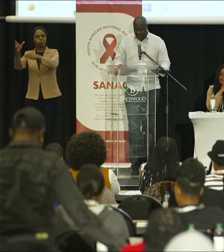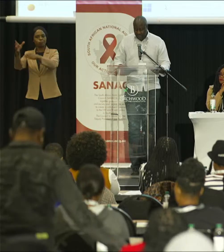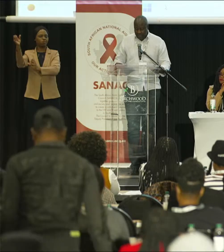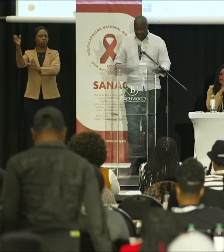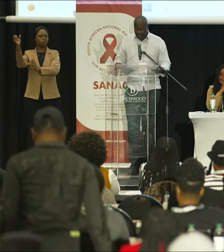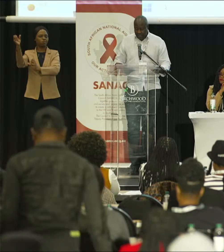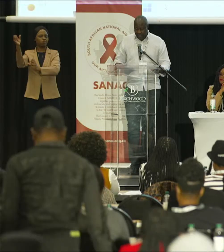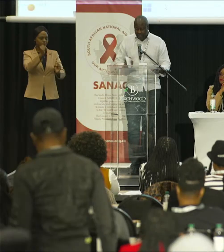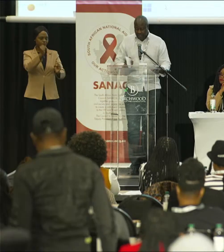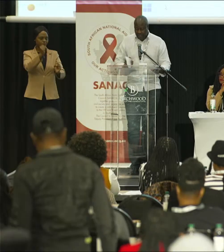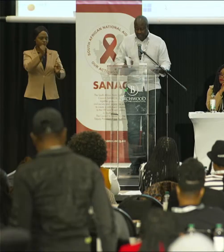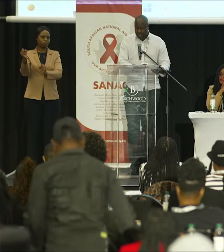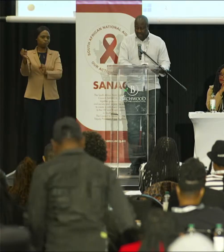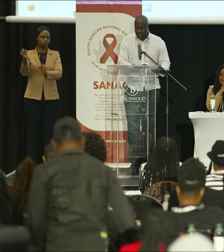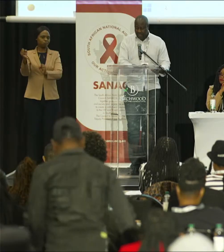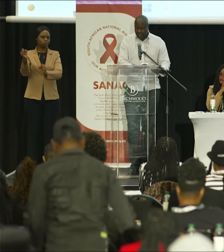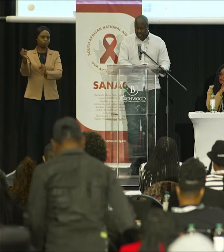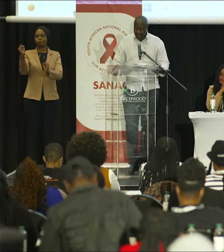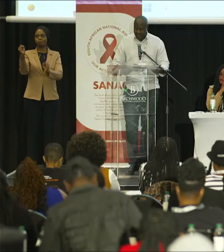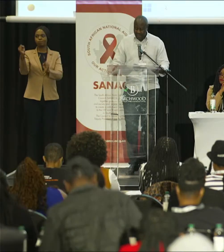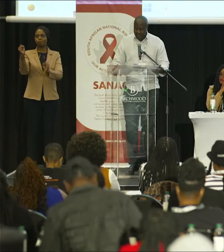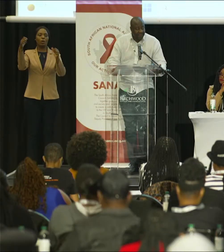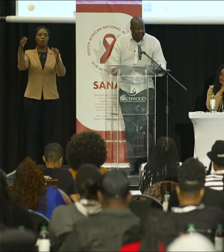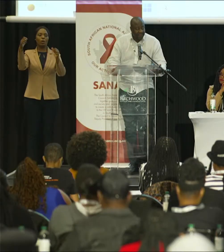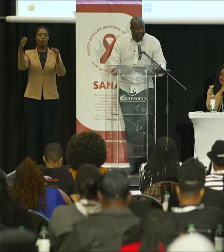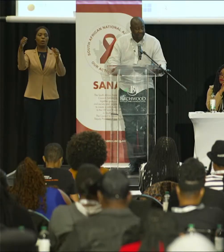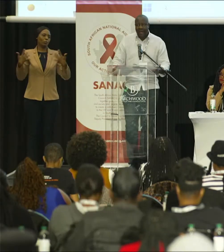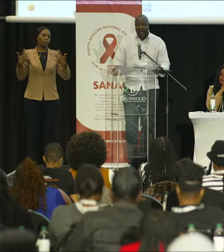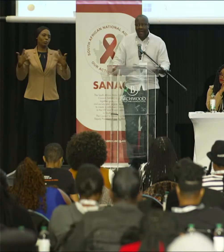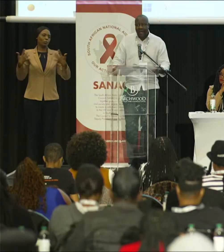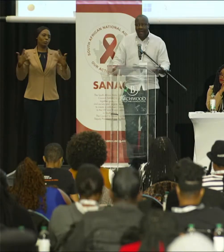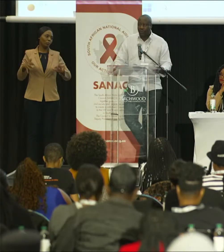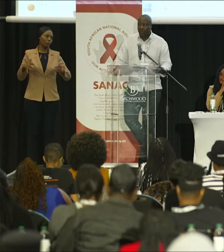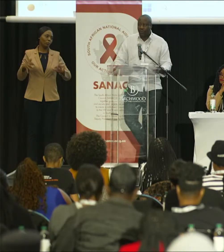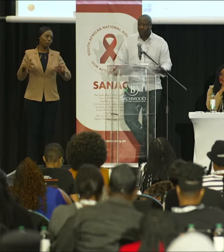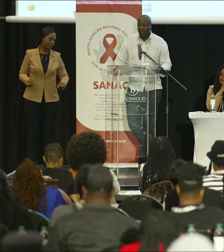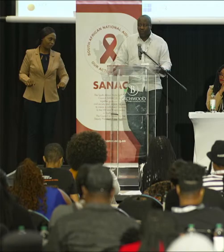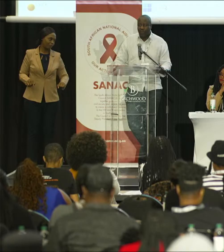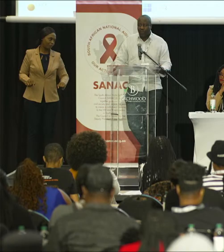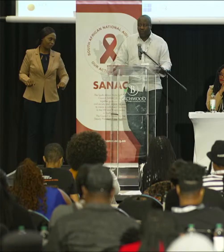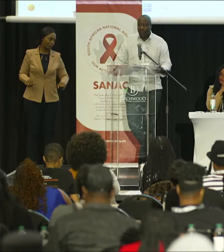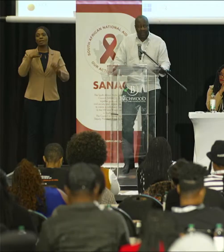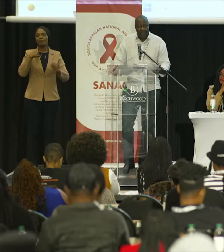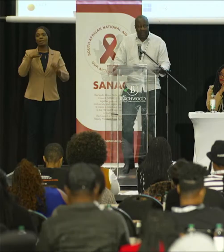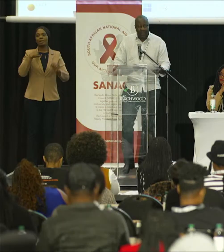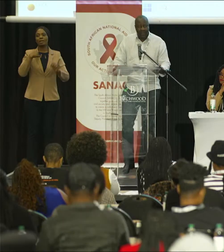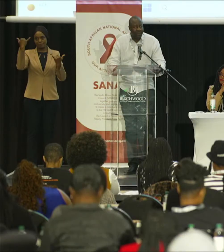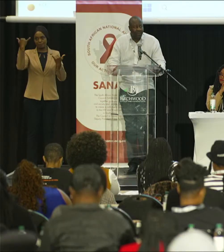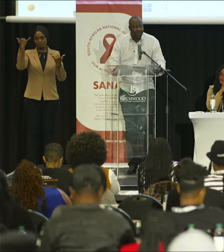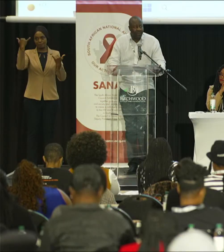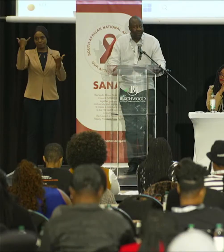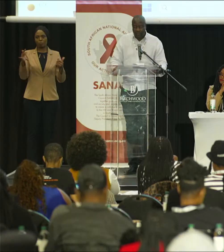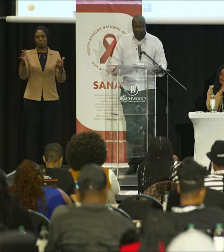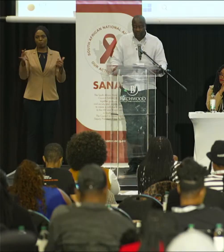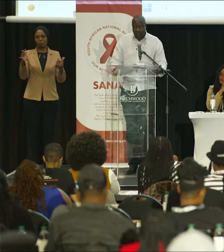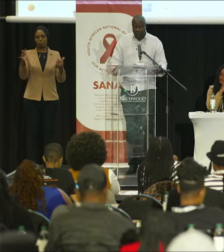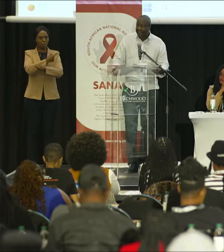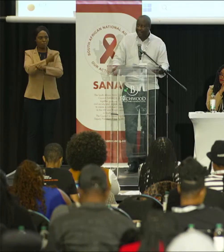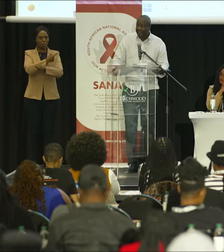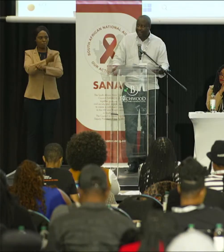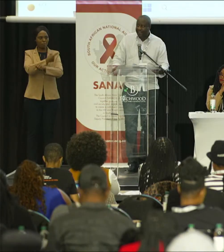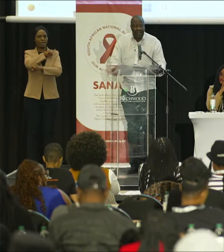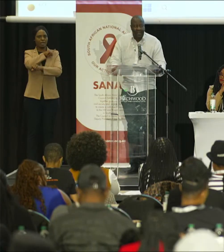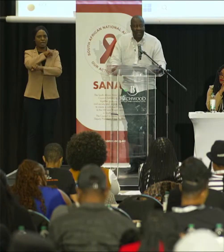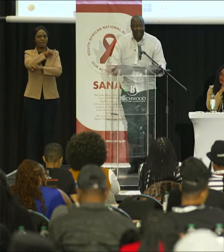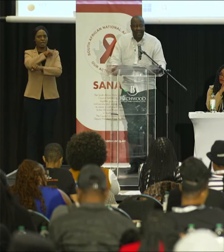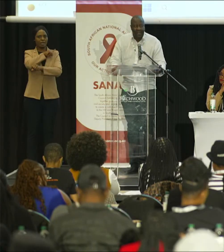it was a heavy day, but I think we managed to fulfill the mandate of why we were gathered here